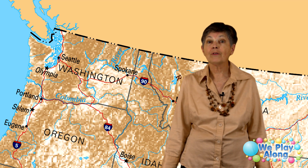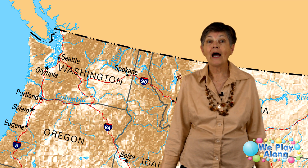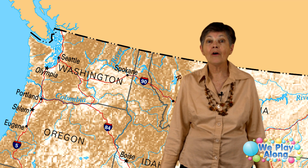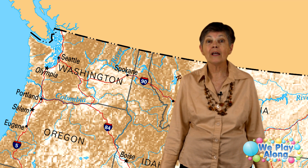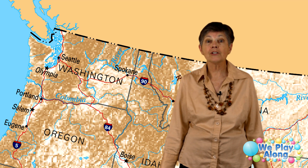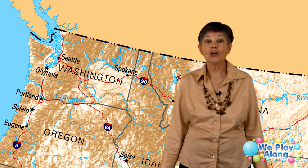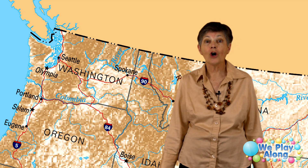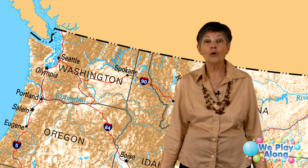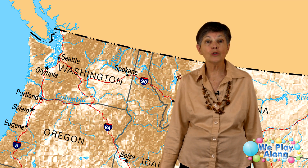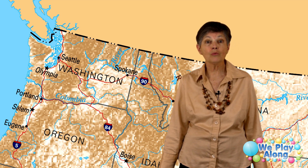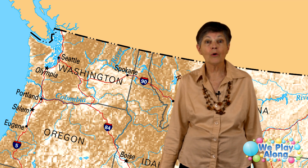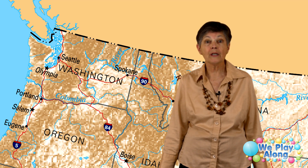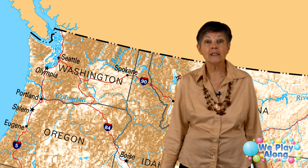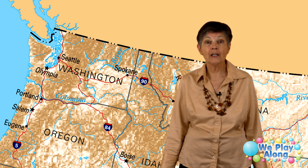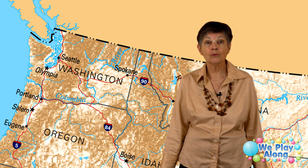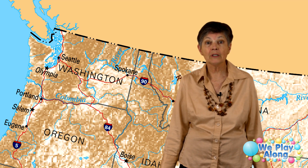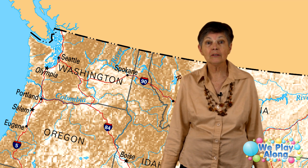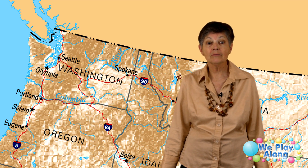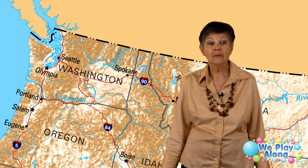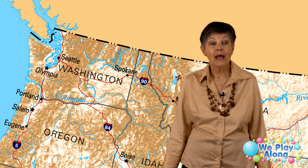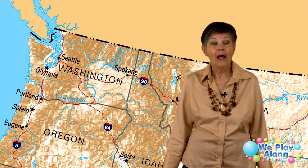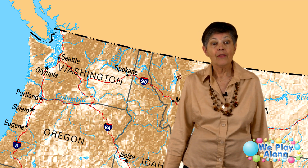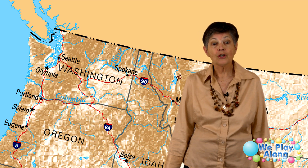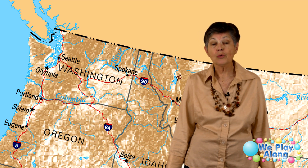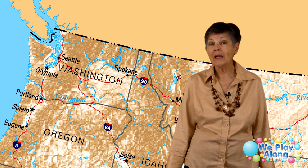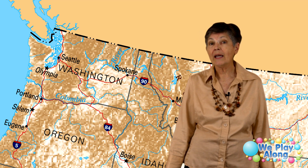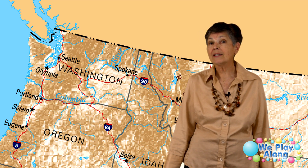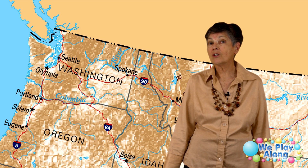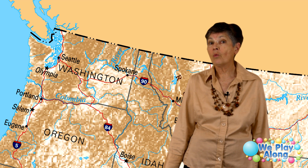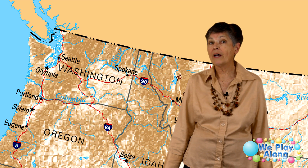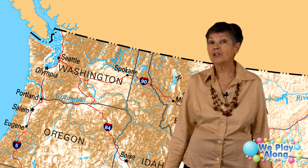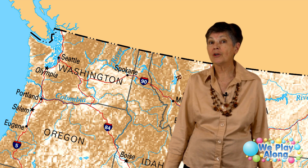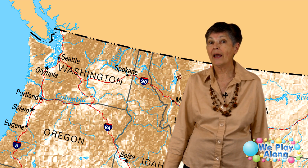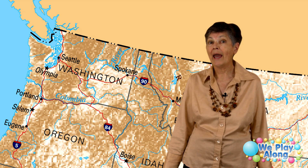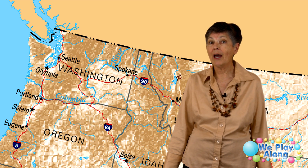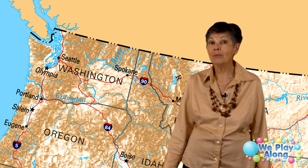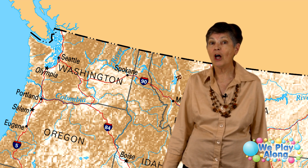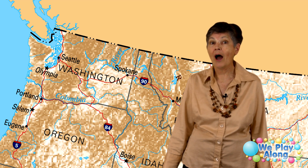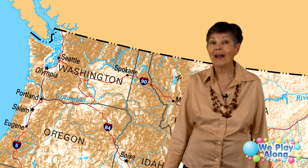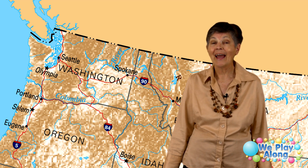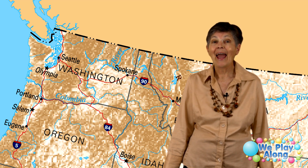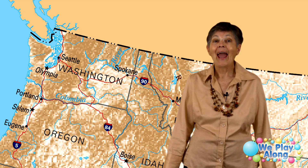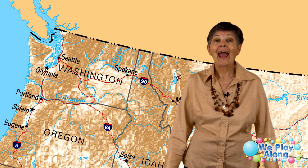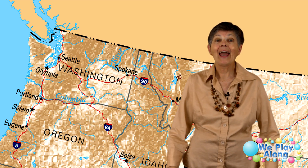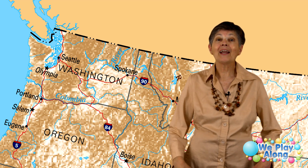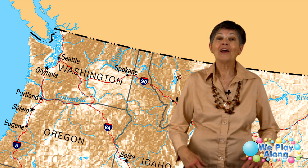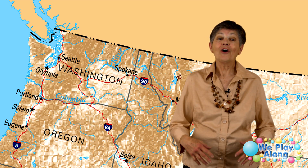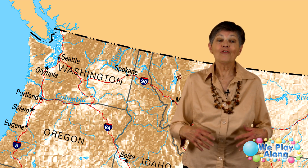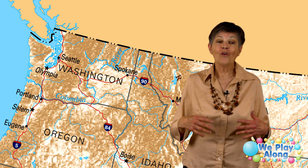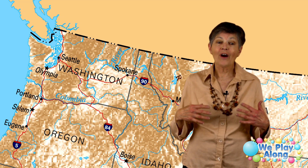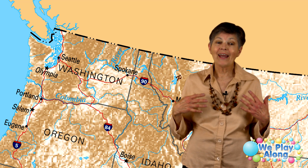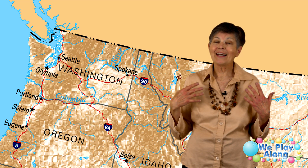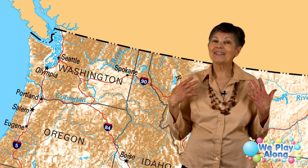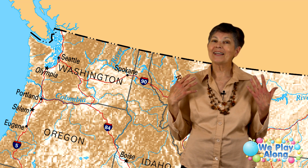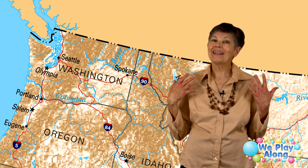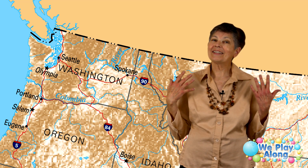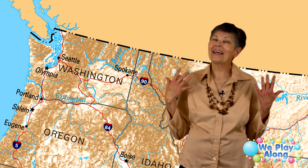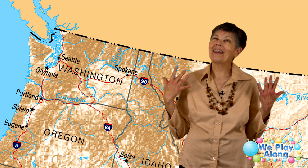flower is the coast rhododendron. The tree is the western hemlock. And for its, they